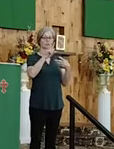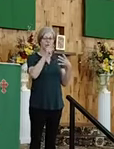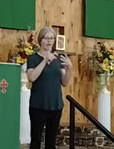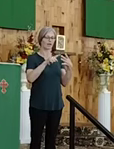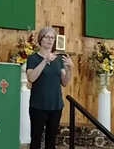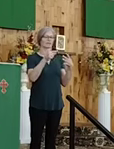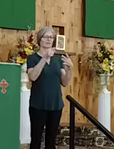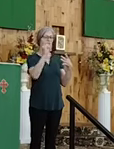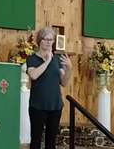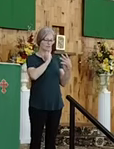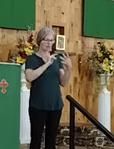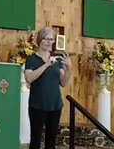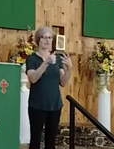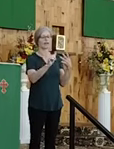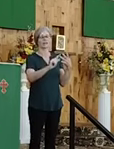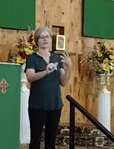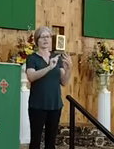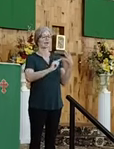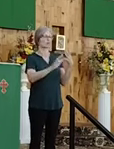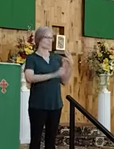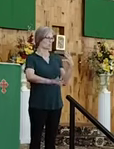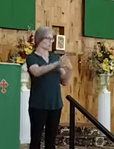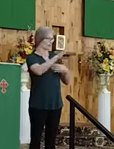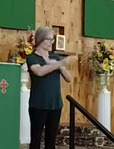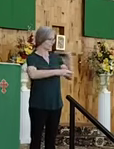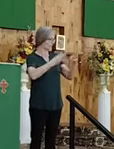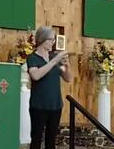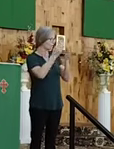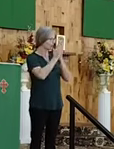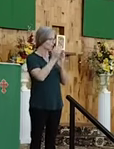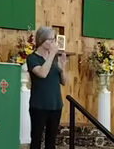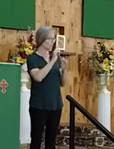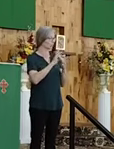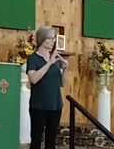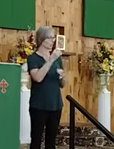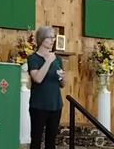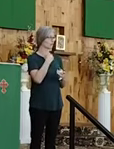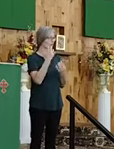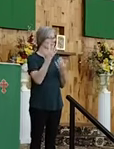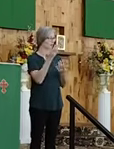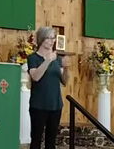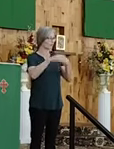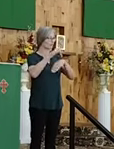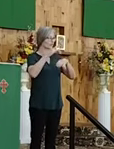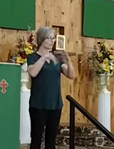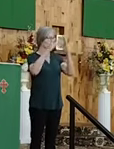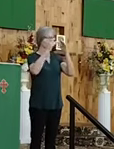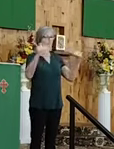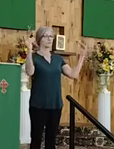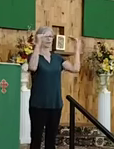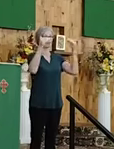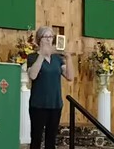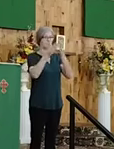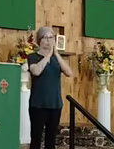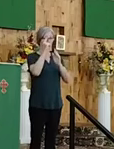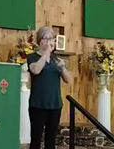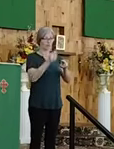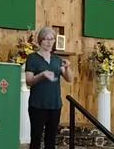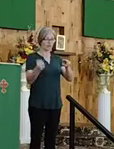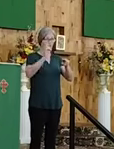Gaza, and the world. We pray for the souls in purgatory. We pray for an increase